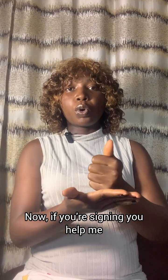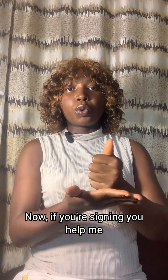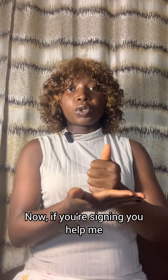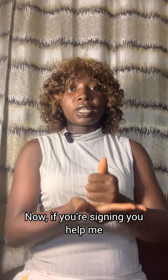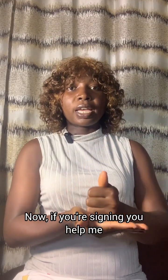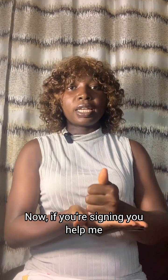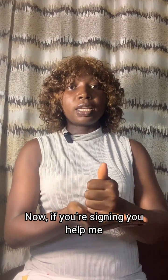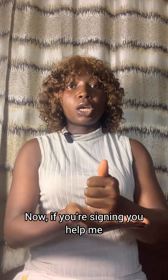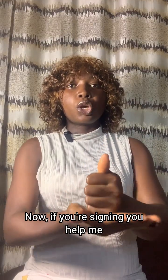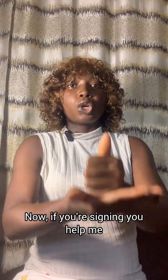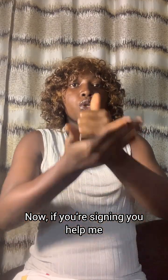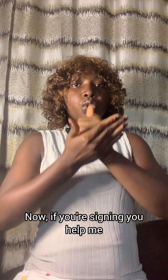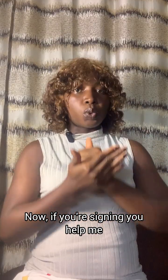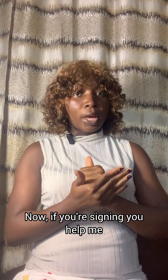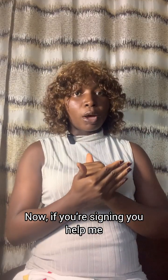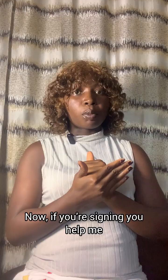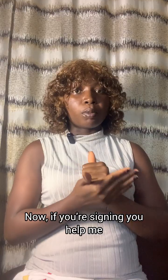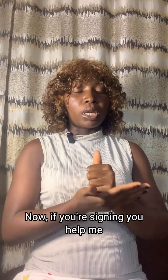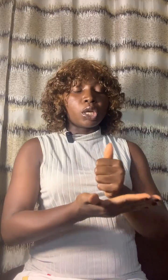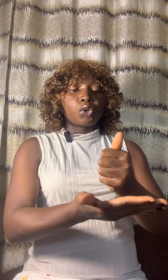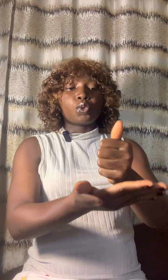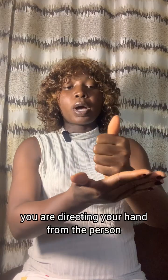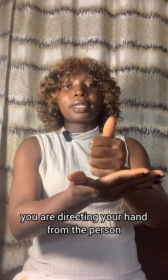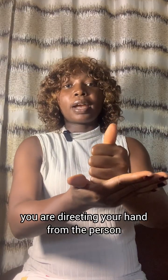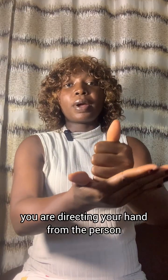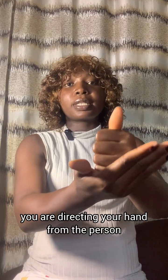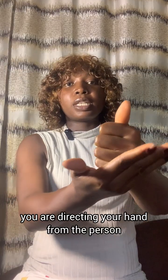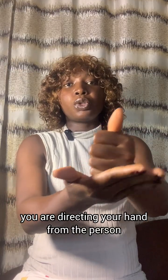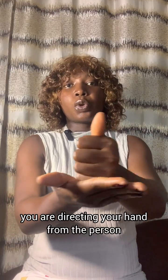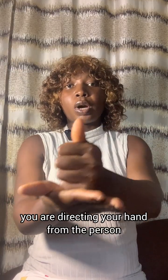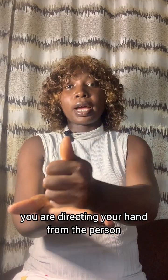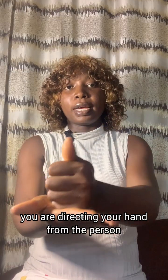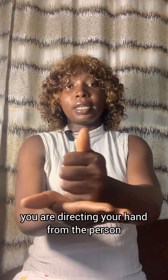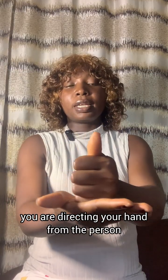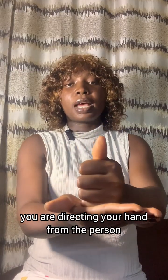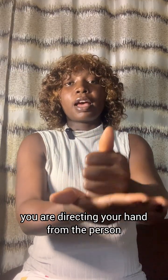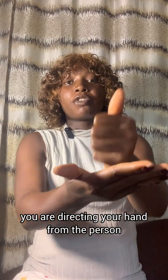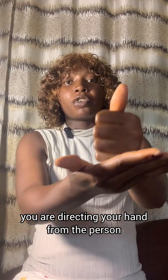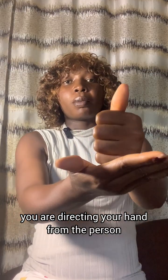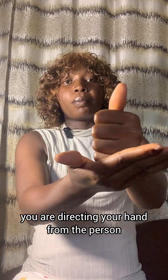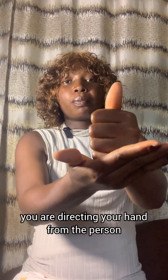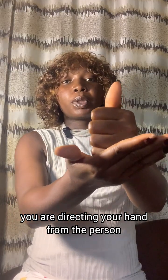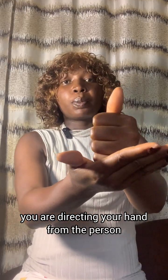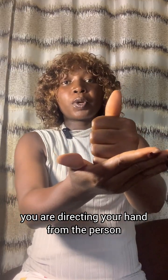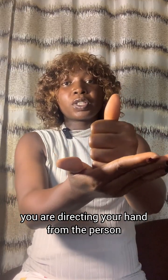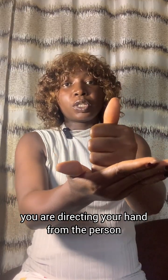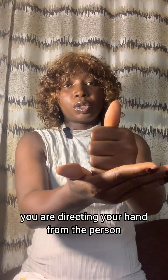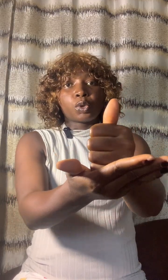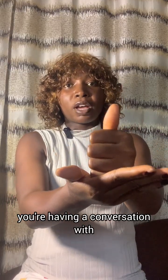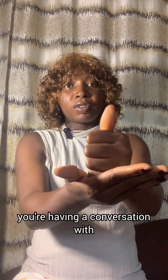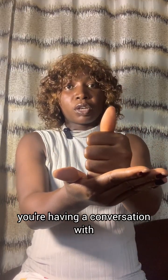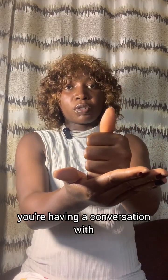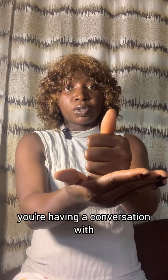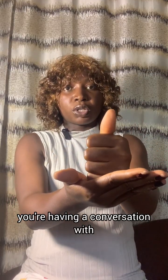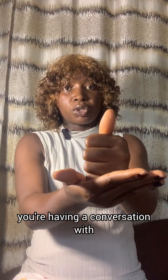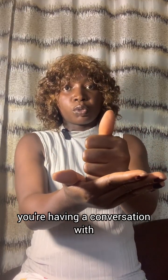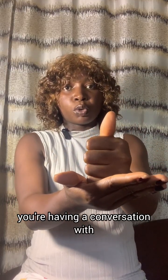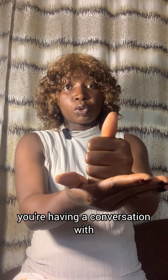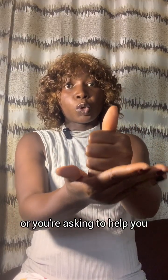you're signing you help me, you are directing your hand from the person you're having a conversation with or you're